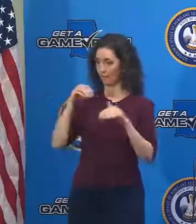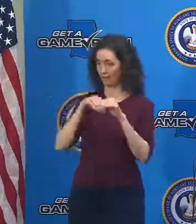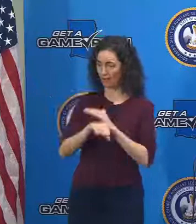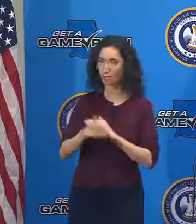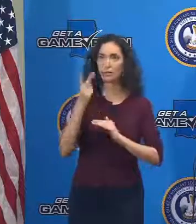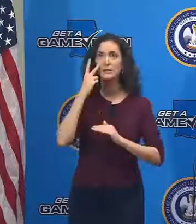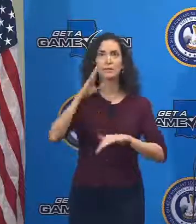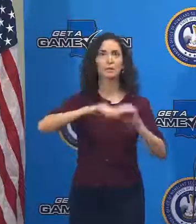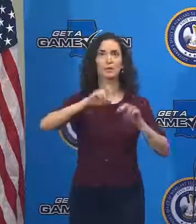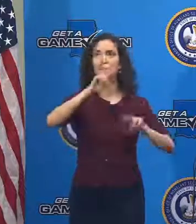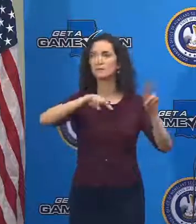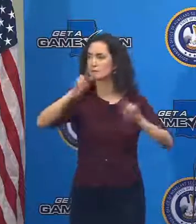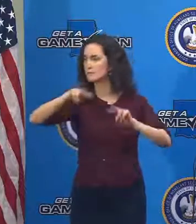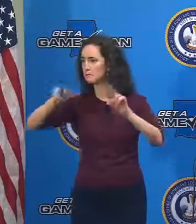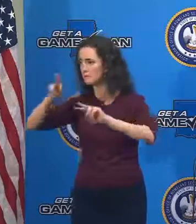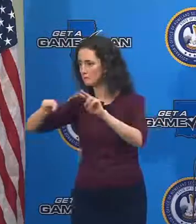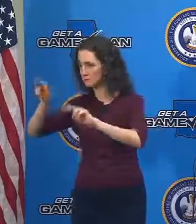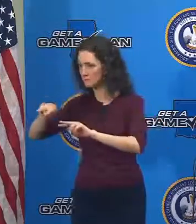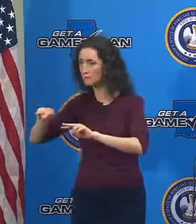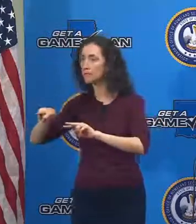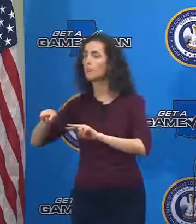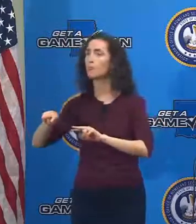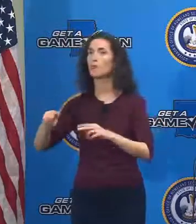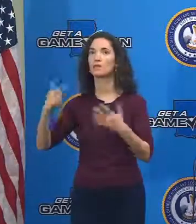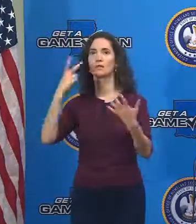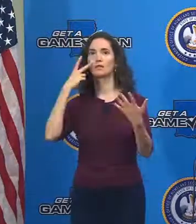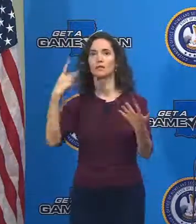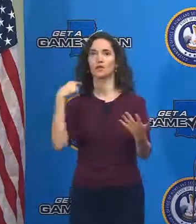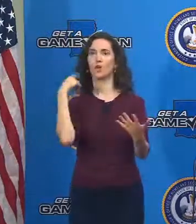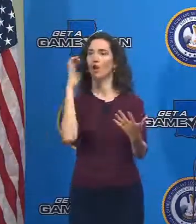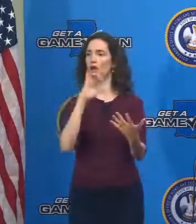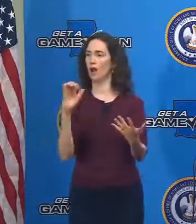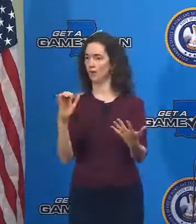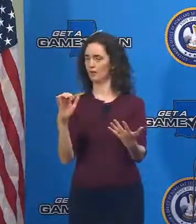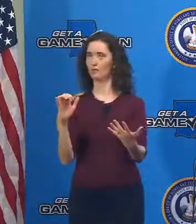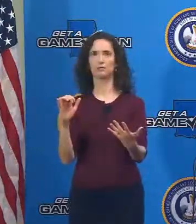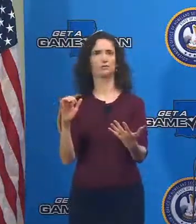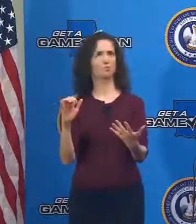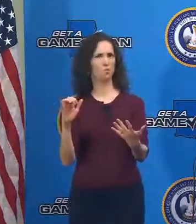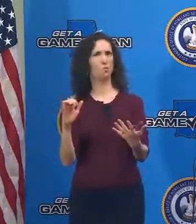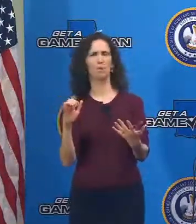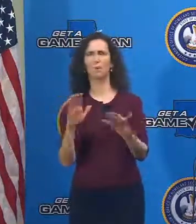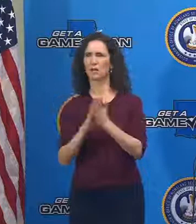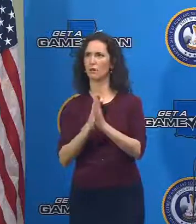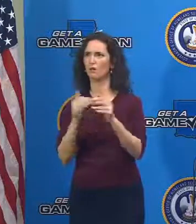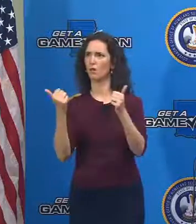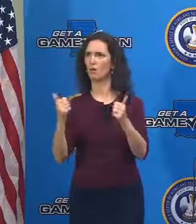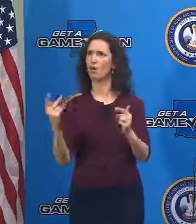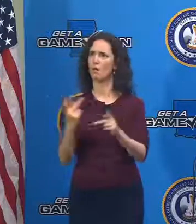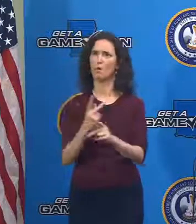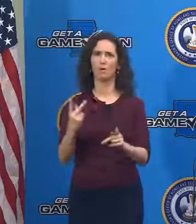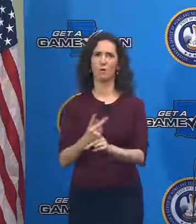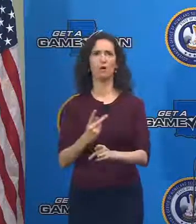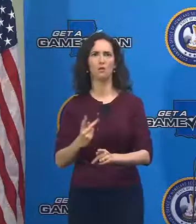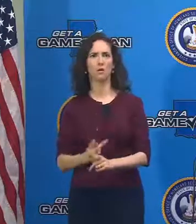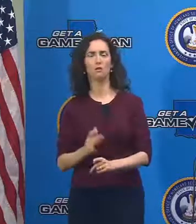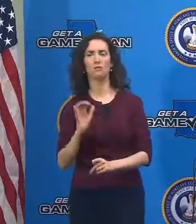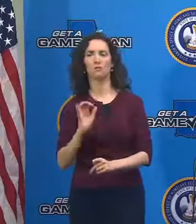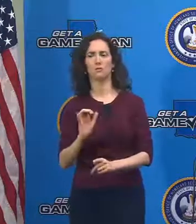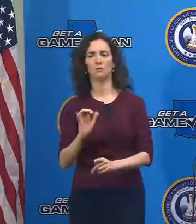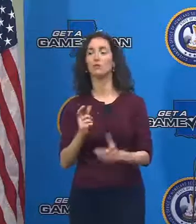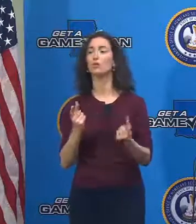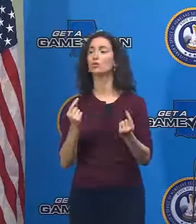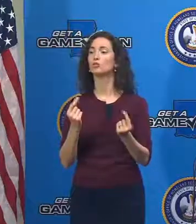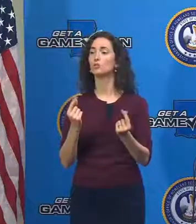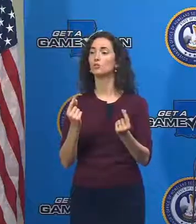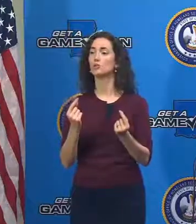the facility. We saw that conditions were going down, deteriorating. Set it back